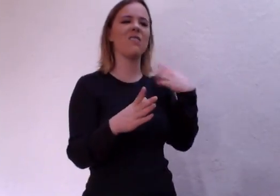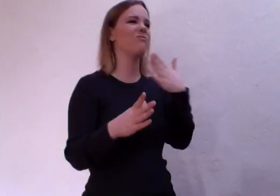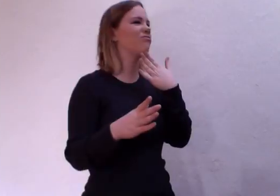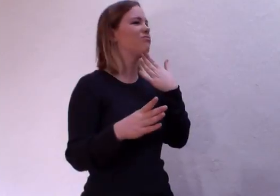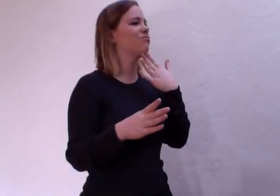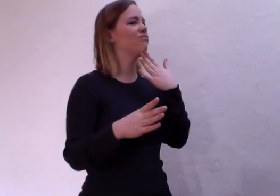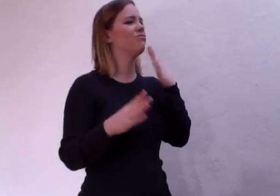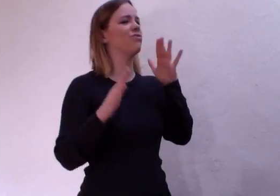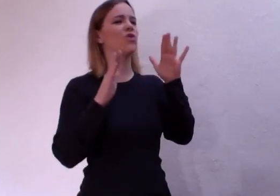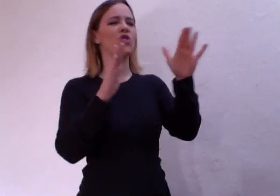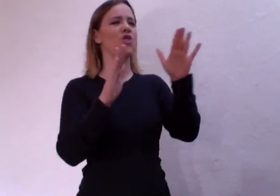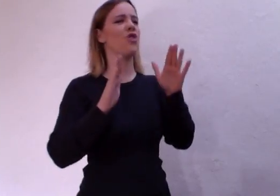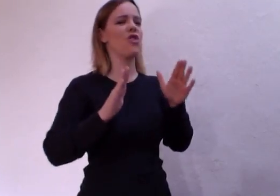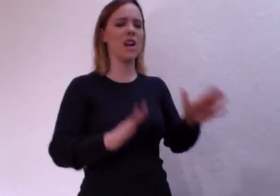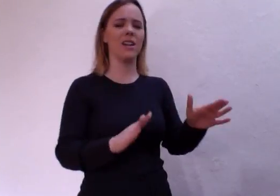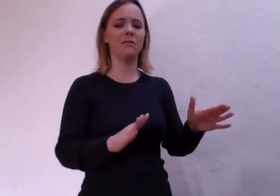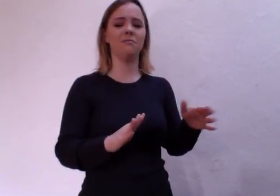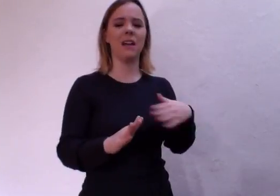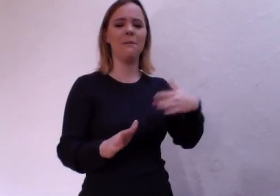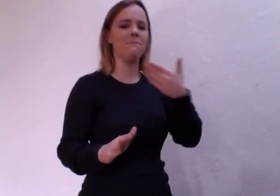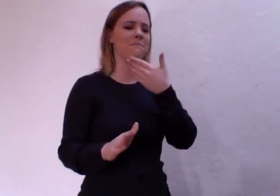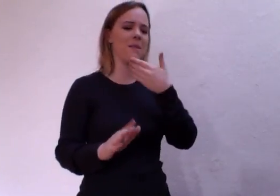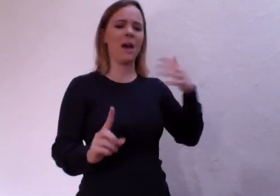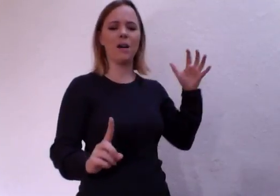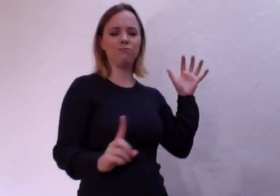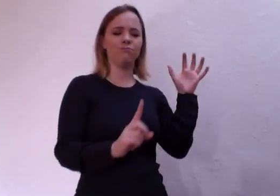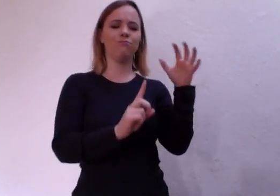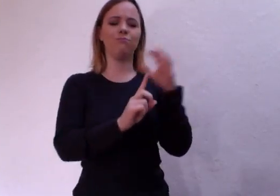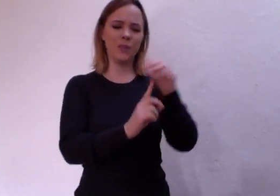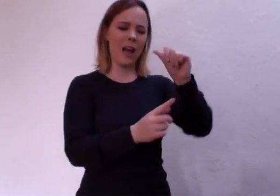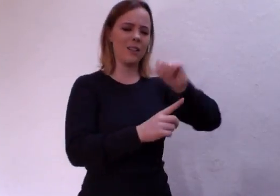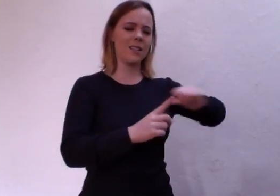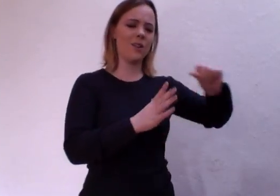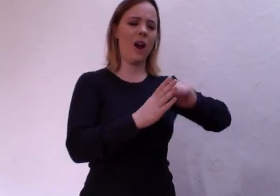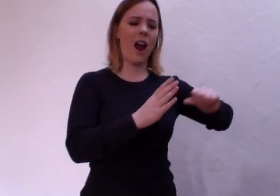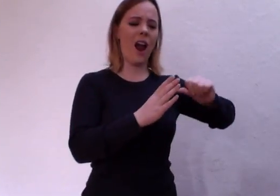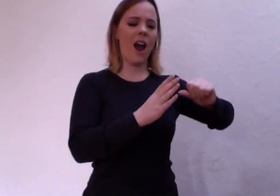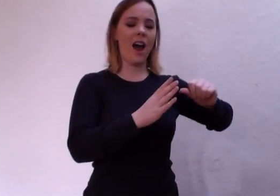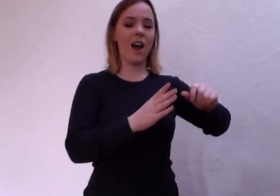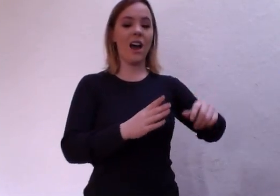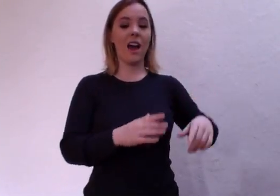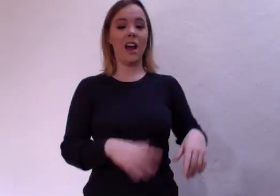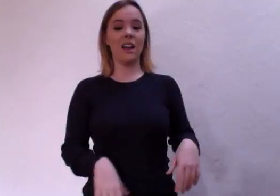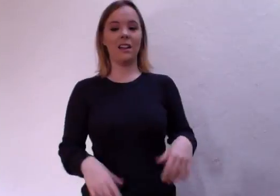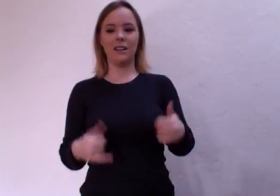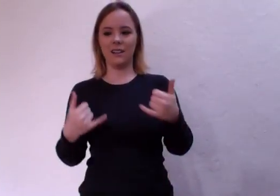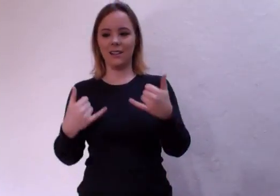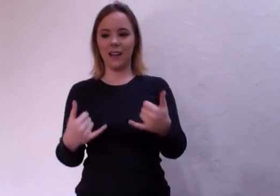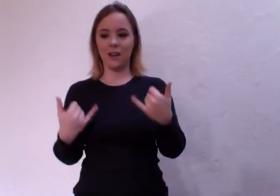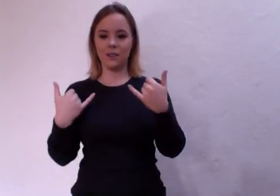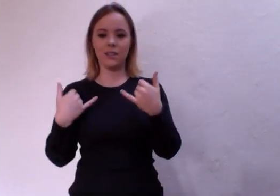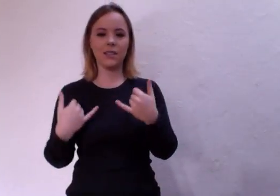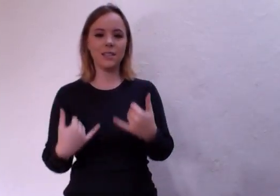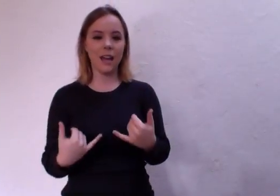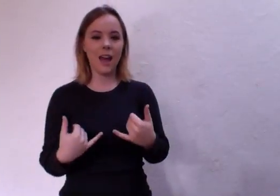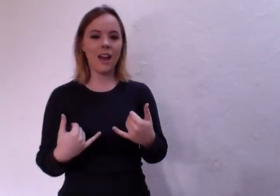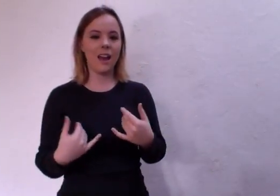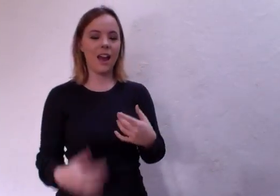dishwasher that ever lived. And that to me was this huge opportunity. And to this day, I think I'm a fantastic dishwasher.